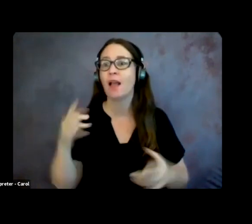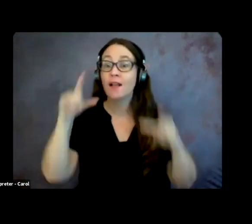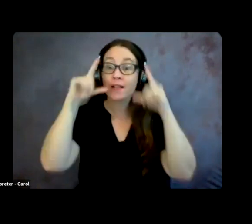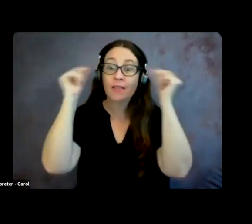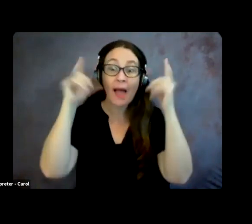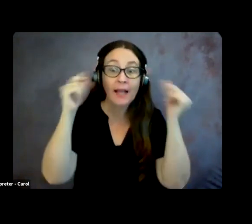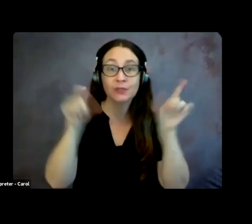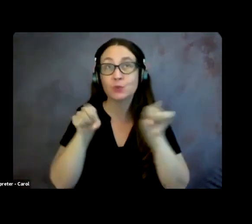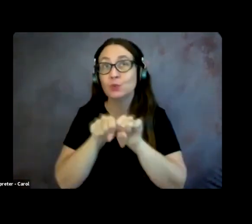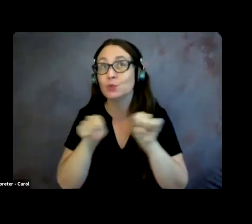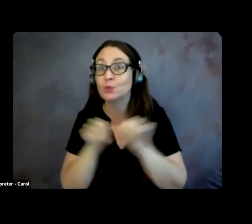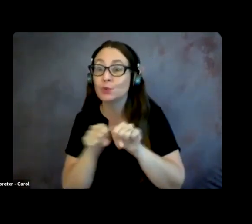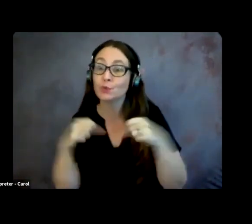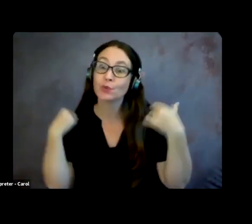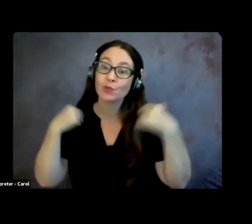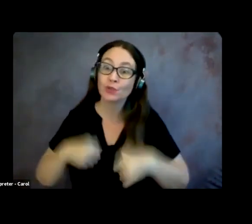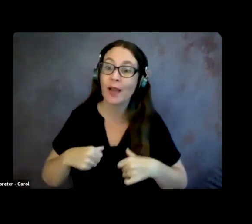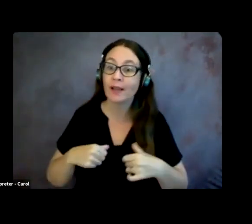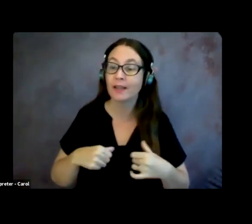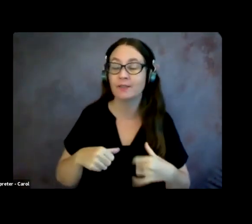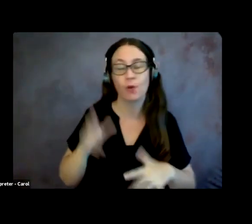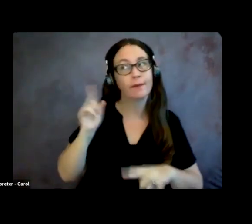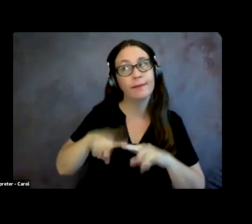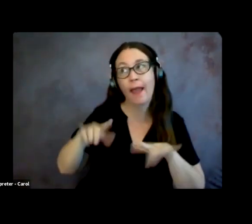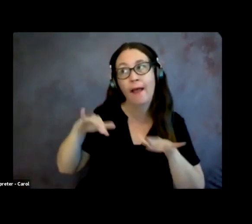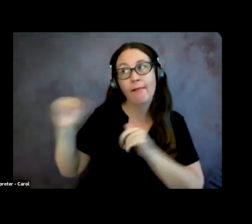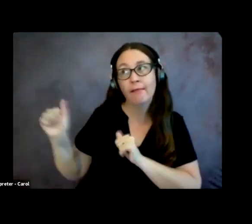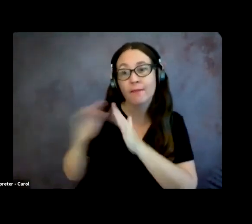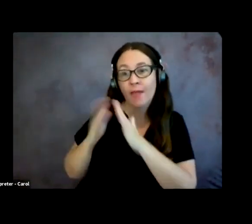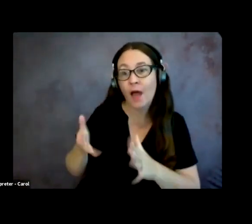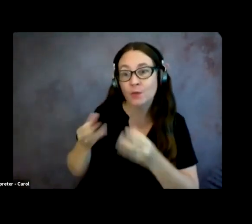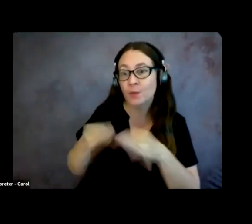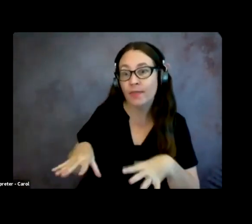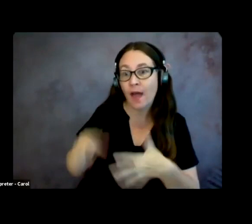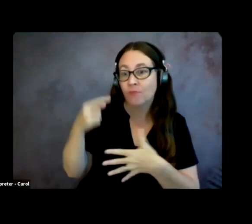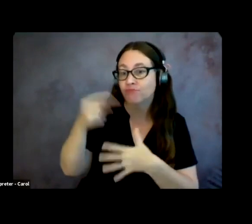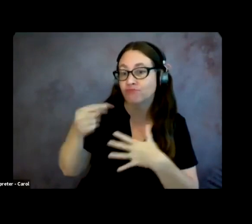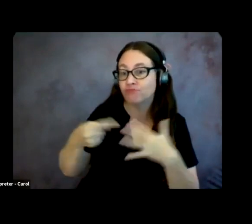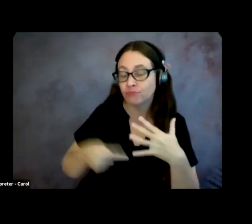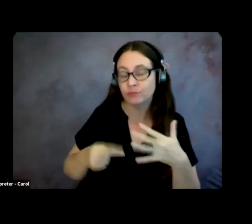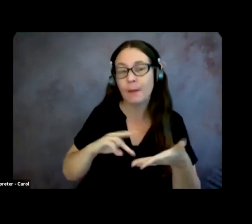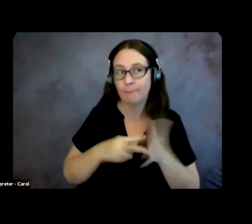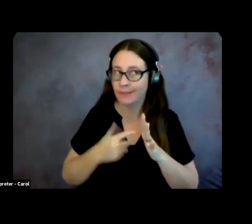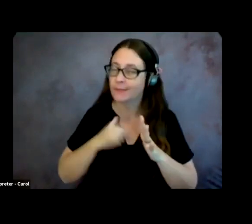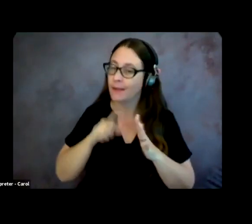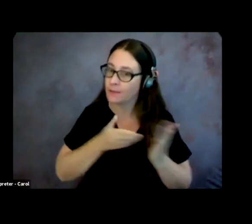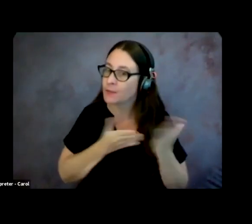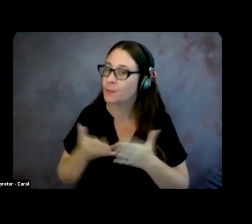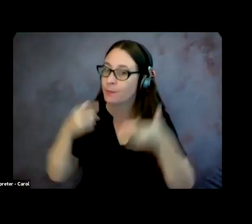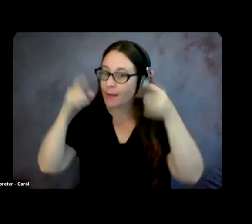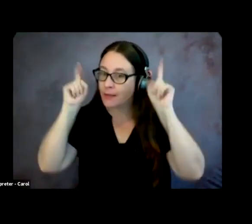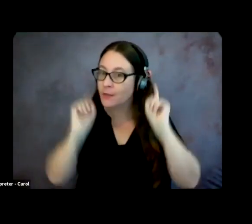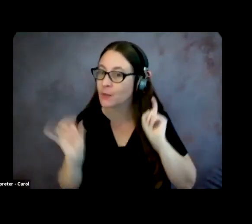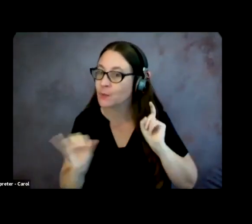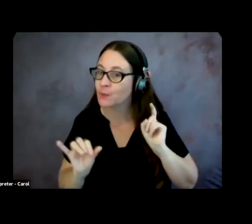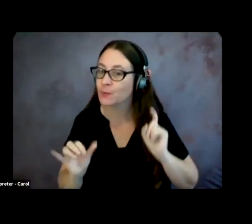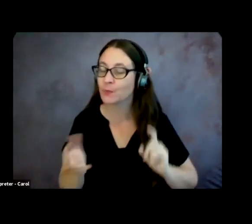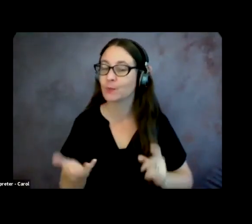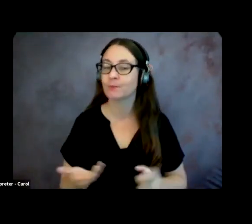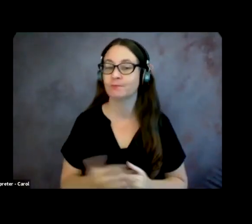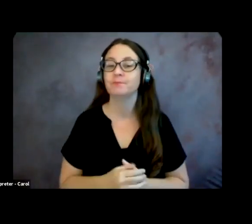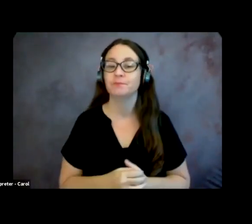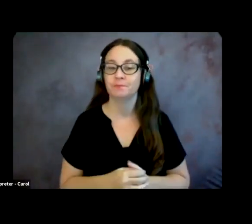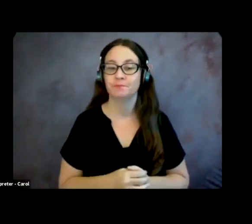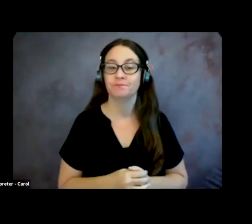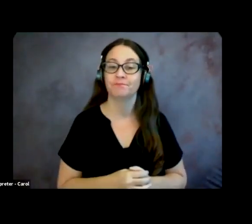house without shoes or a jacket on, so I didn't start my day without my hearing aids. So this is funny because